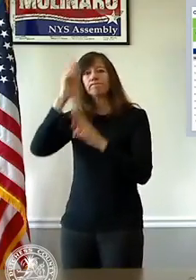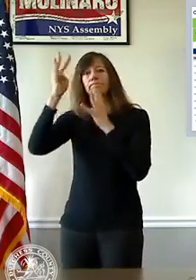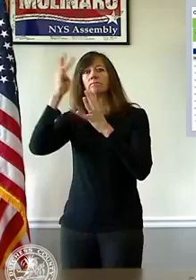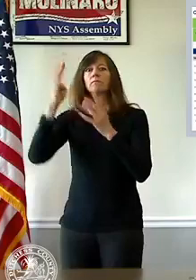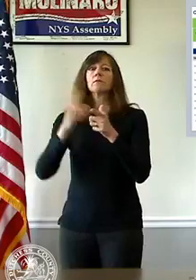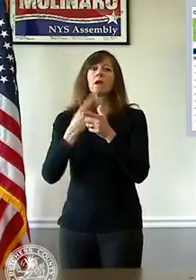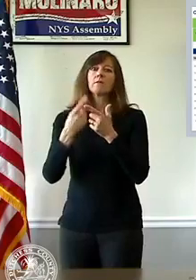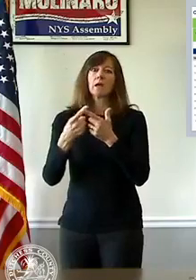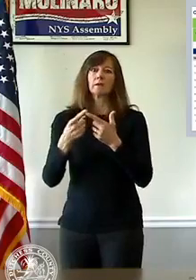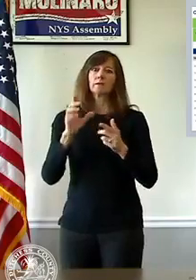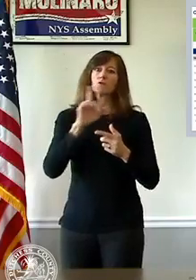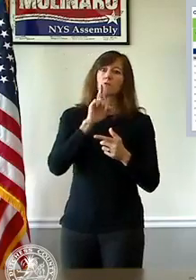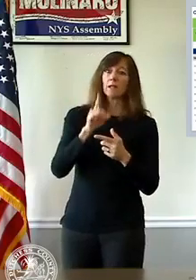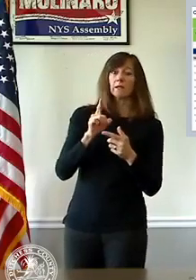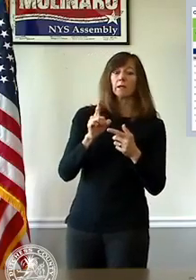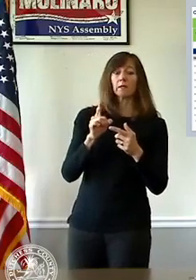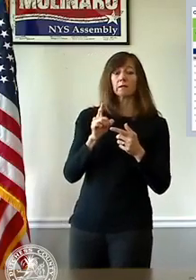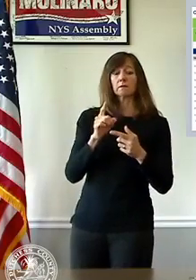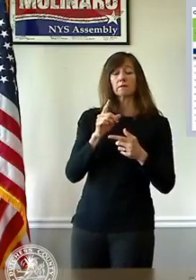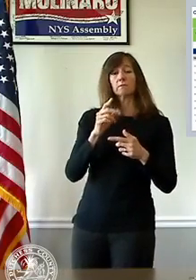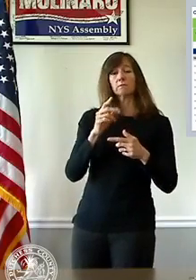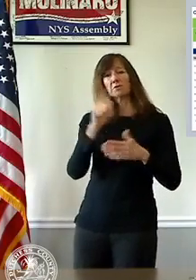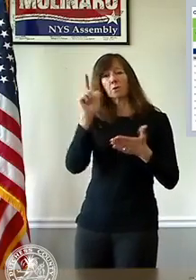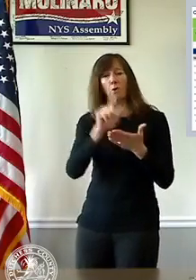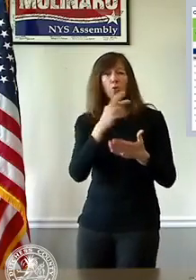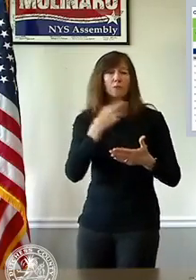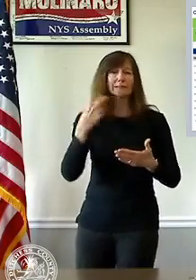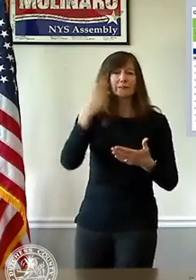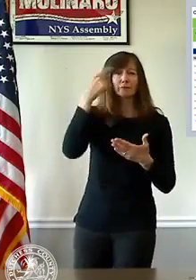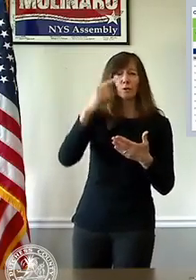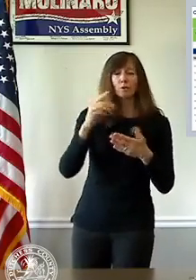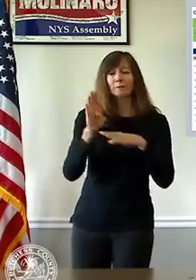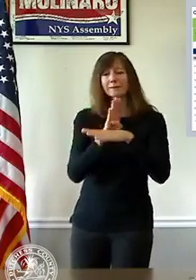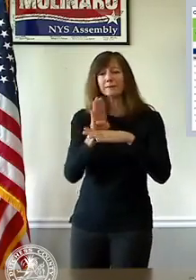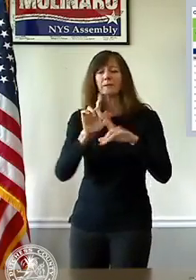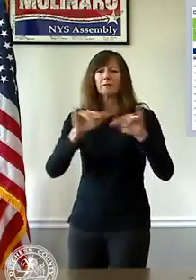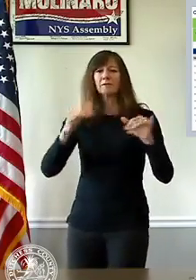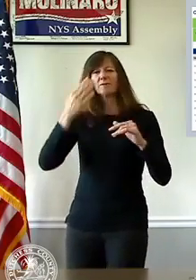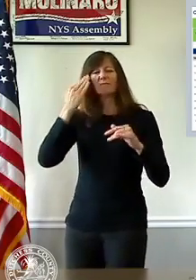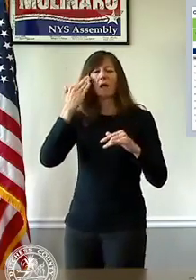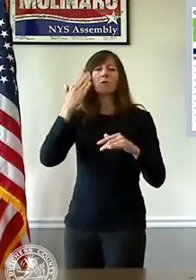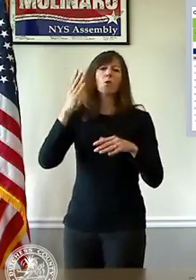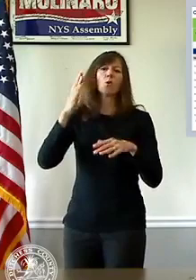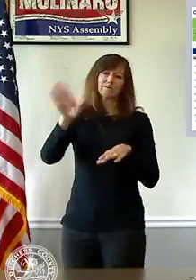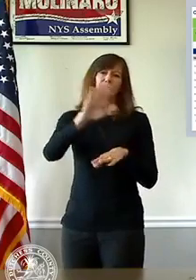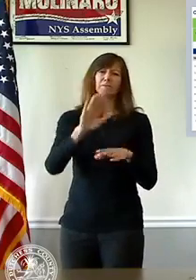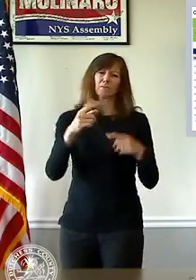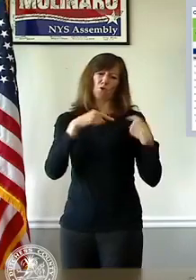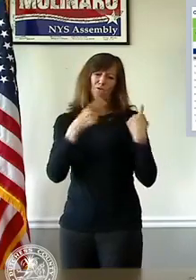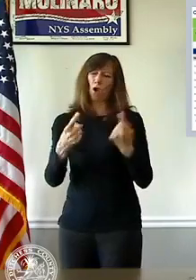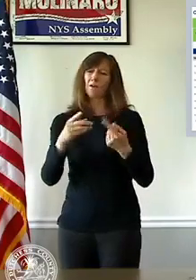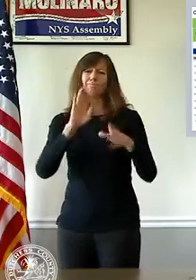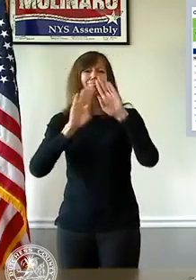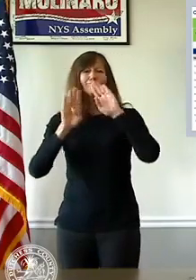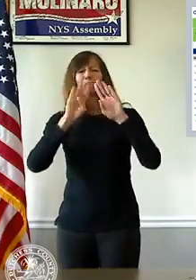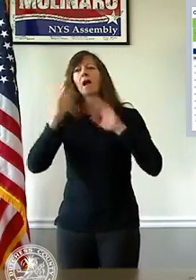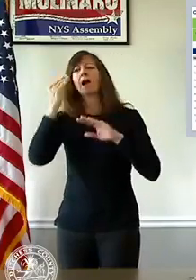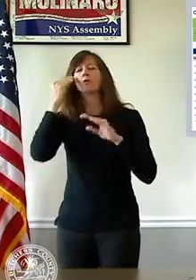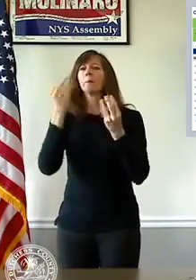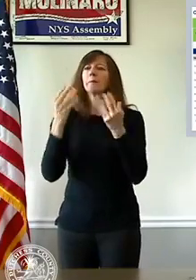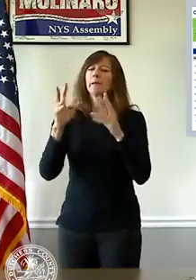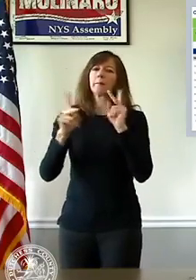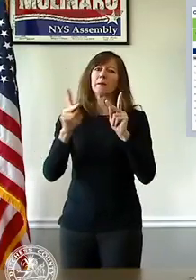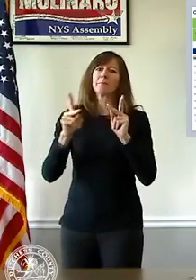implementation or reactivation of businesses. I know that you are frustrated. I share your frustration, although obviously there are so many who are dealing with so much more